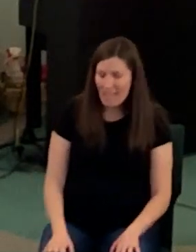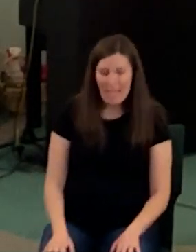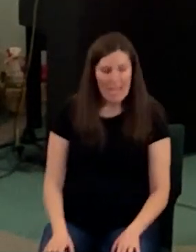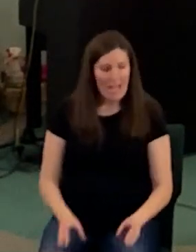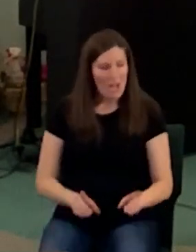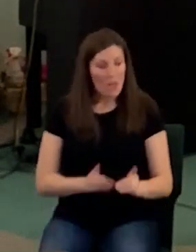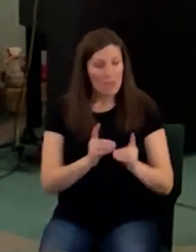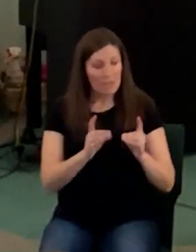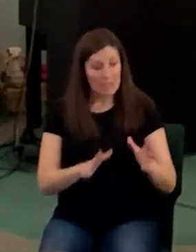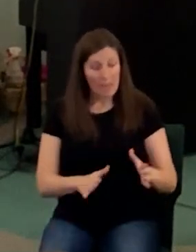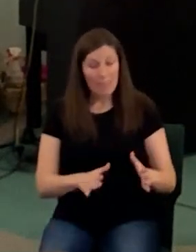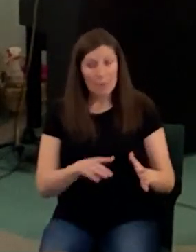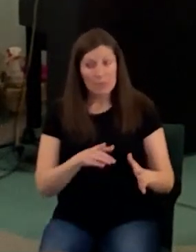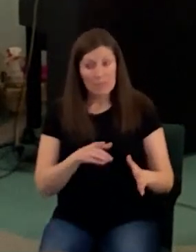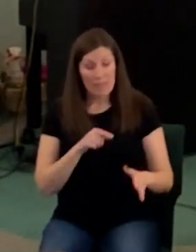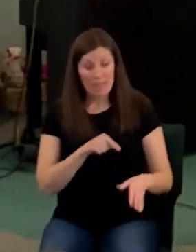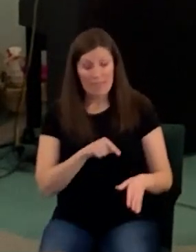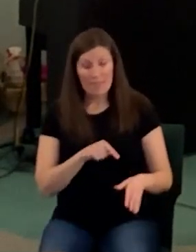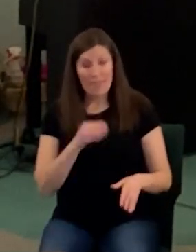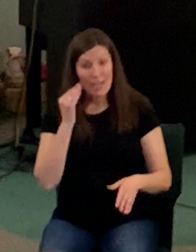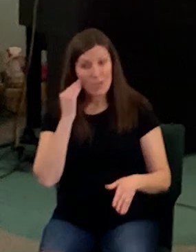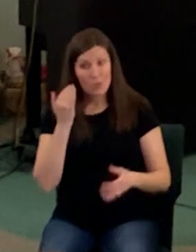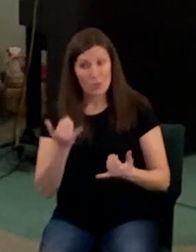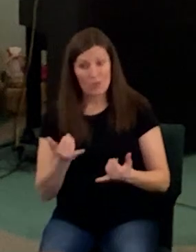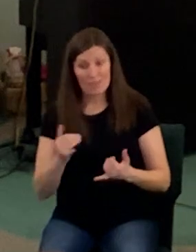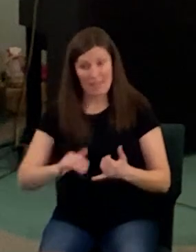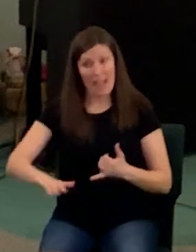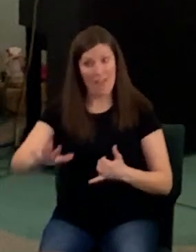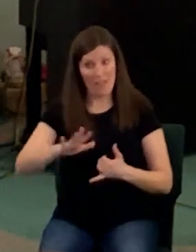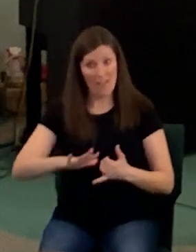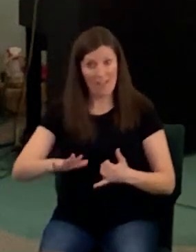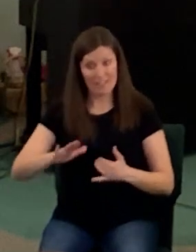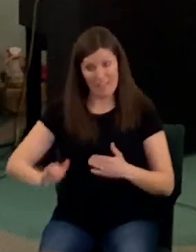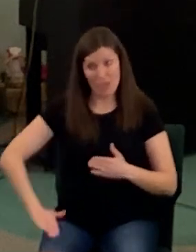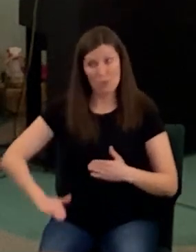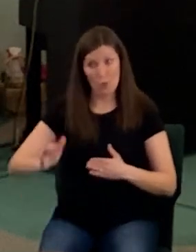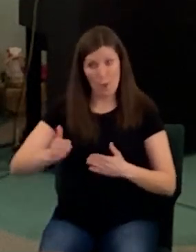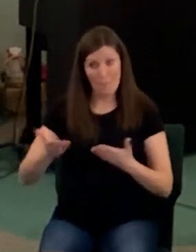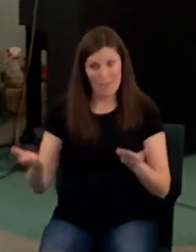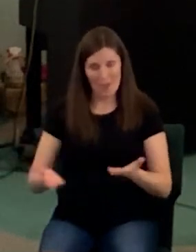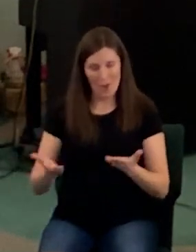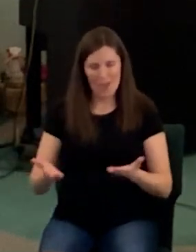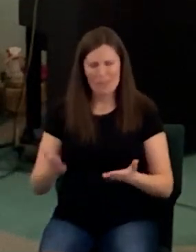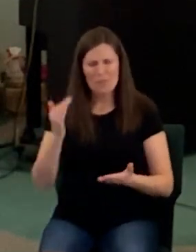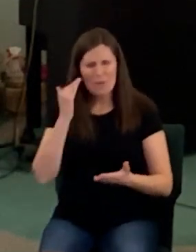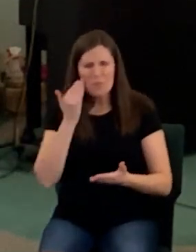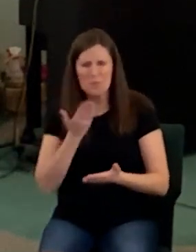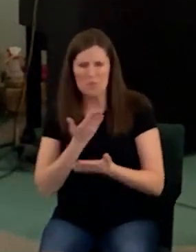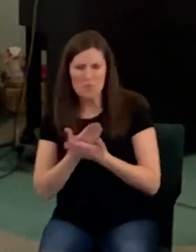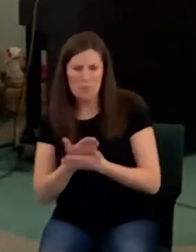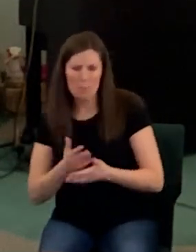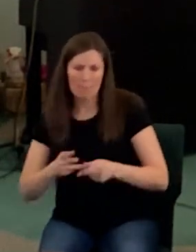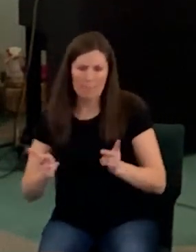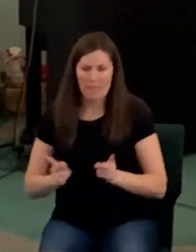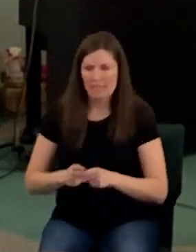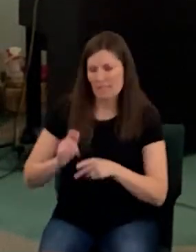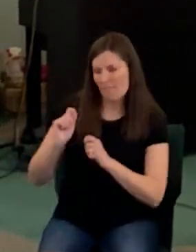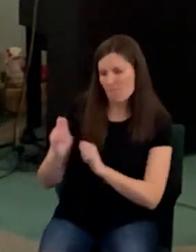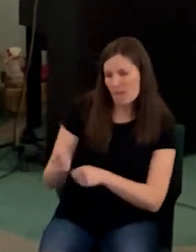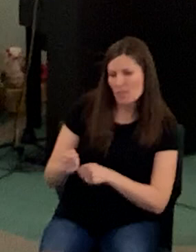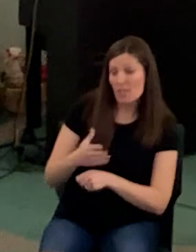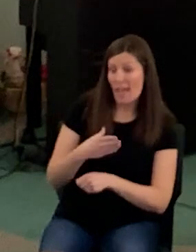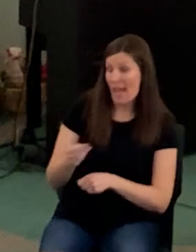region. They knew the best spots on the Sea of Galilee probably to fish. And not only did they know that, but they had